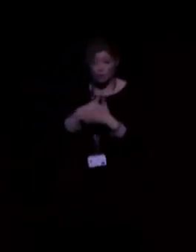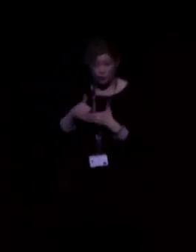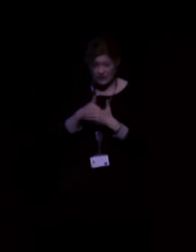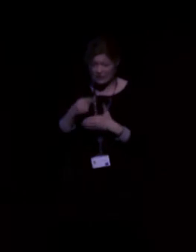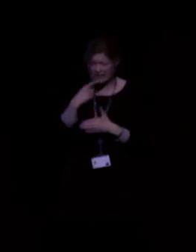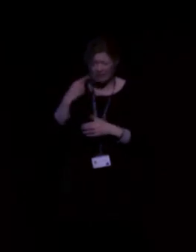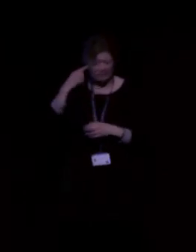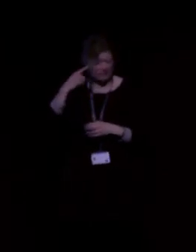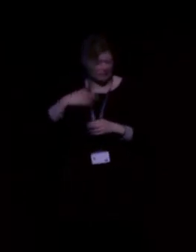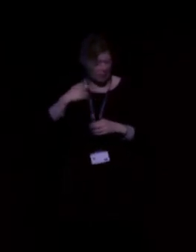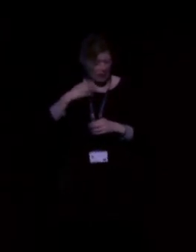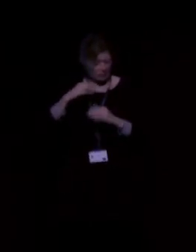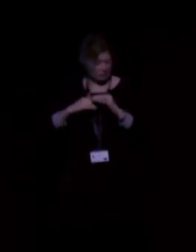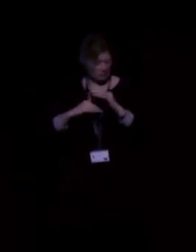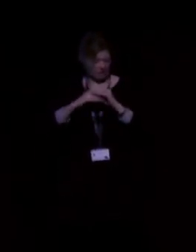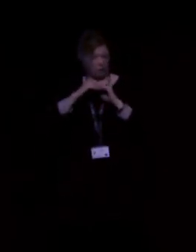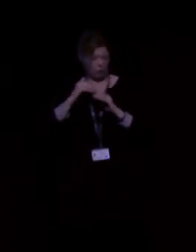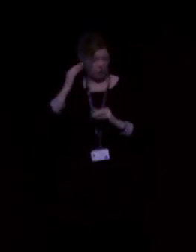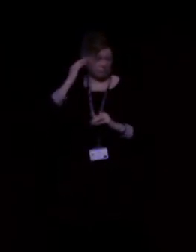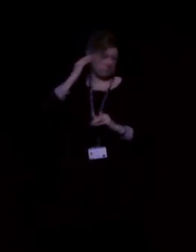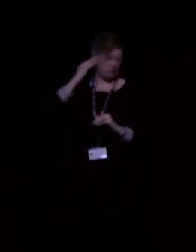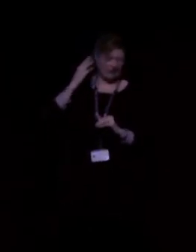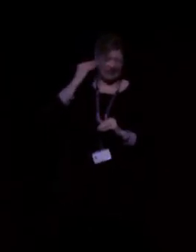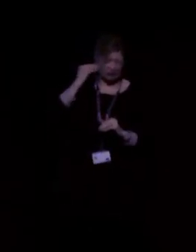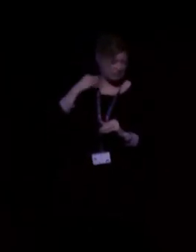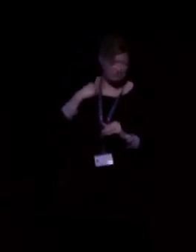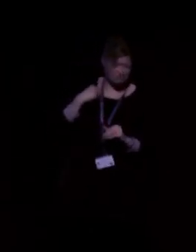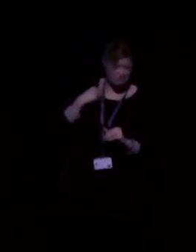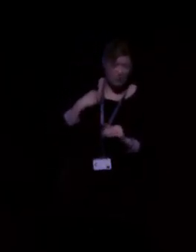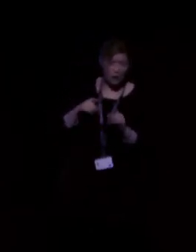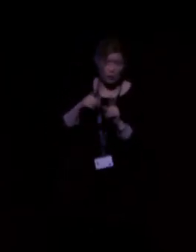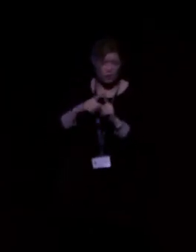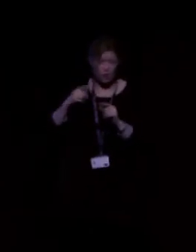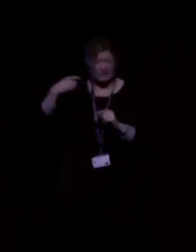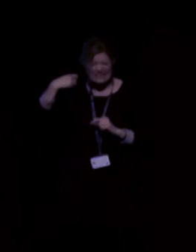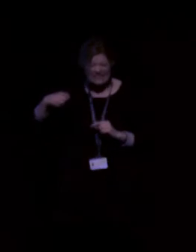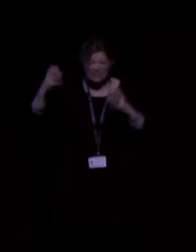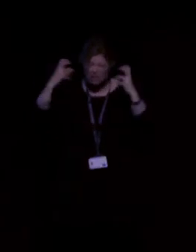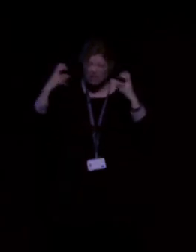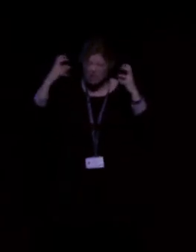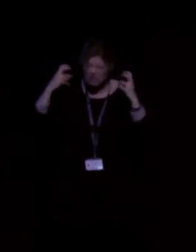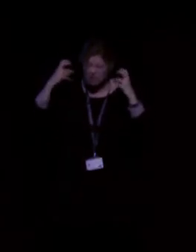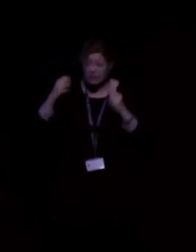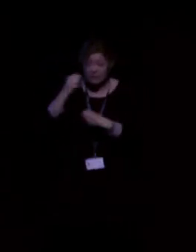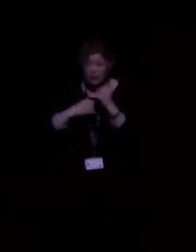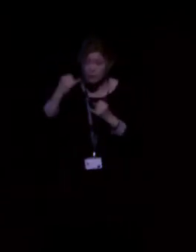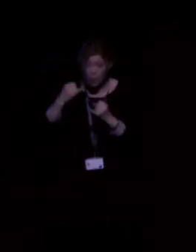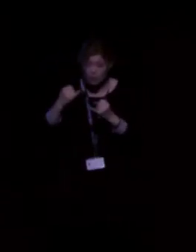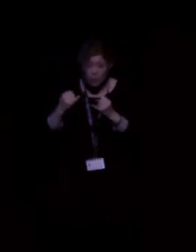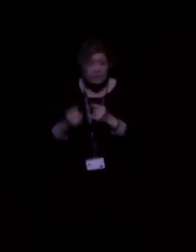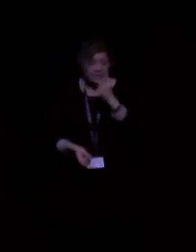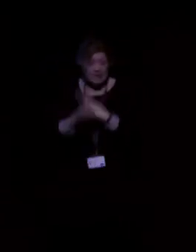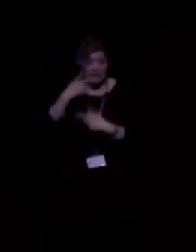they have a drop in hearing, and they start to get a low-frequency roaring tinnitus. And that builds up, and then suddenly they have an